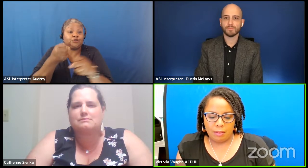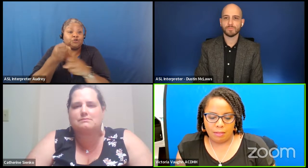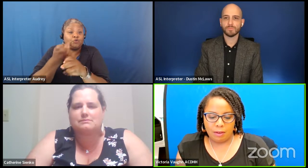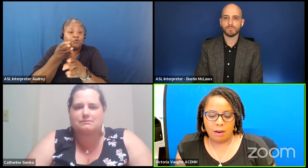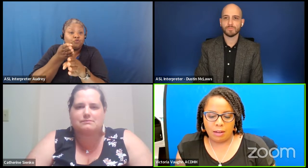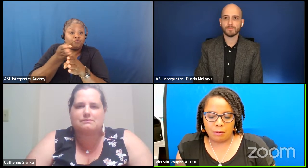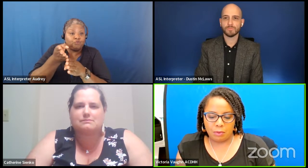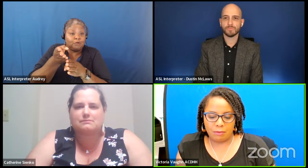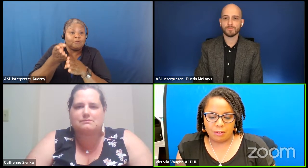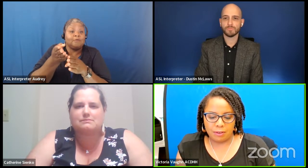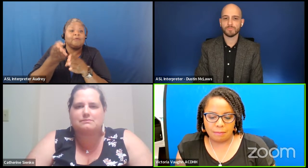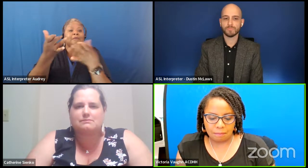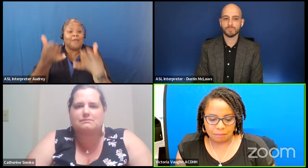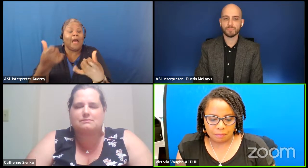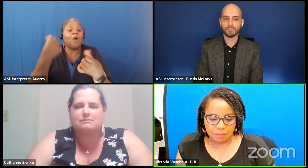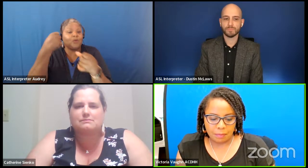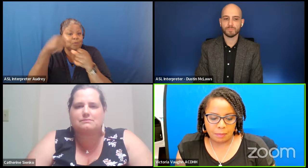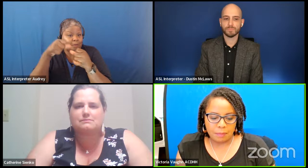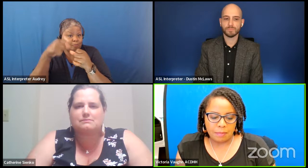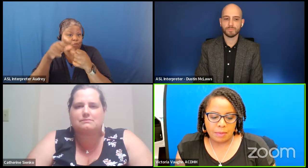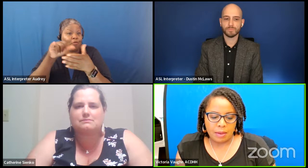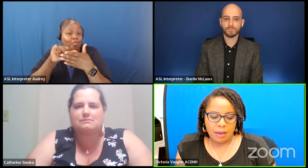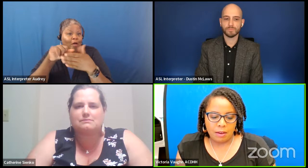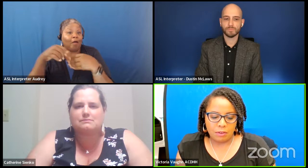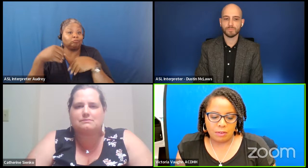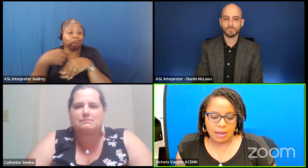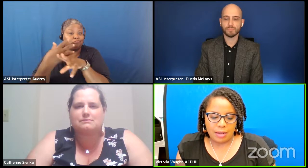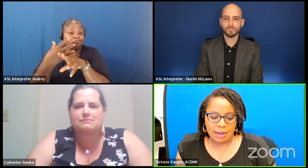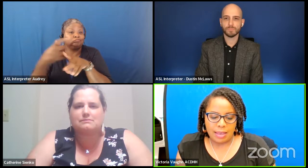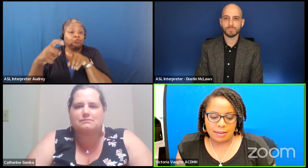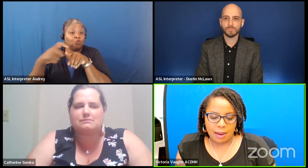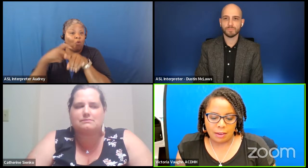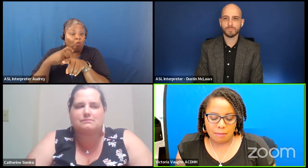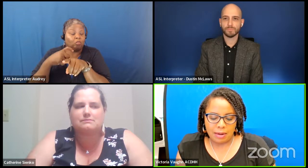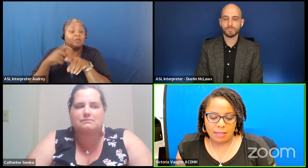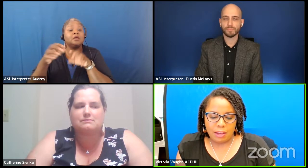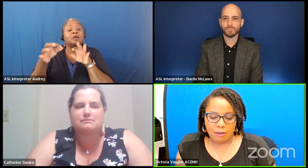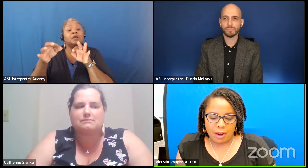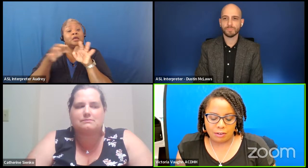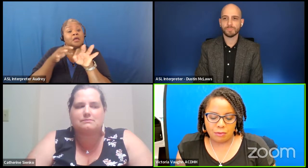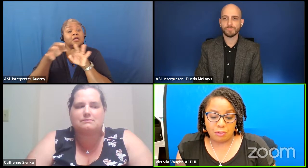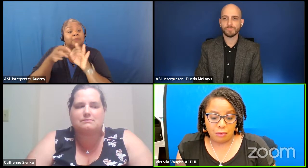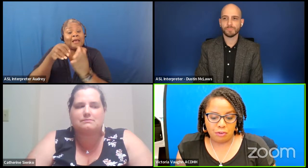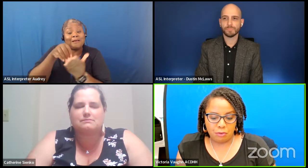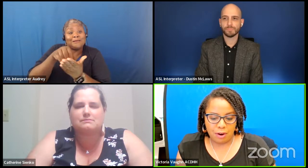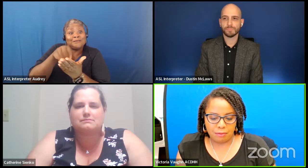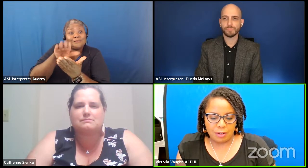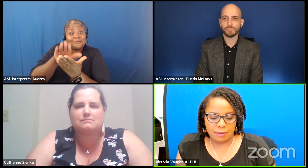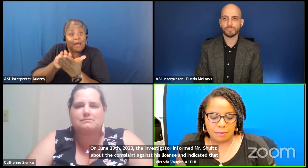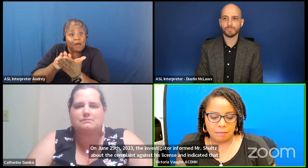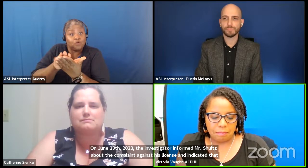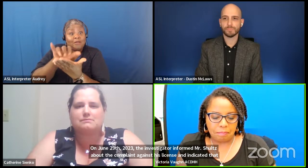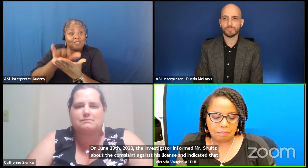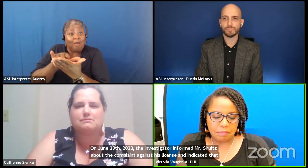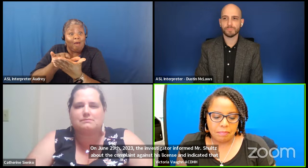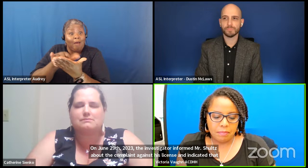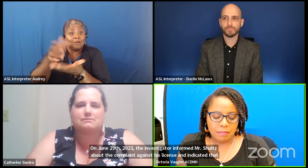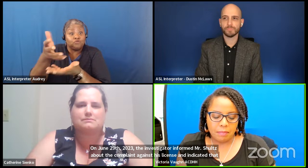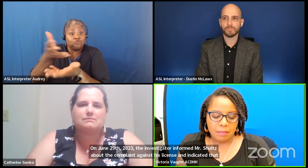remembered the call I was referencing. He also stated that he had documented the interaction for future reference.